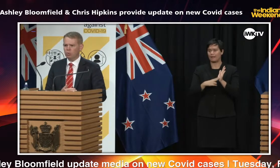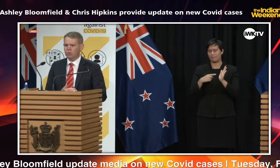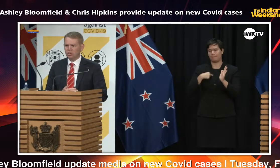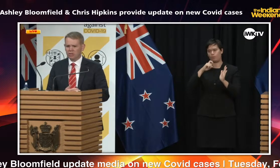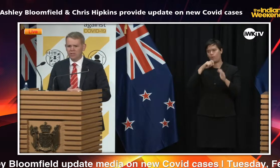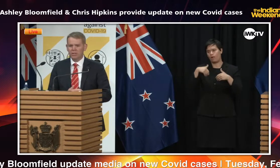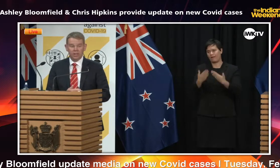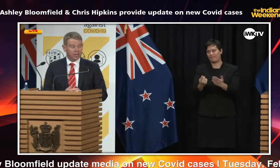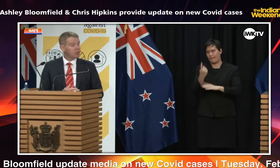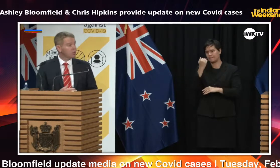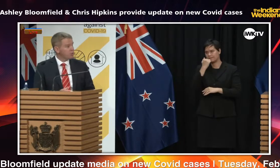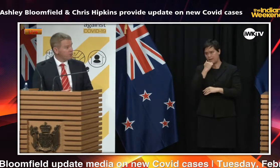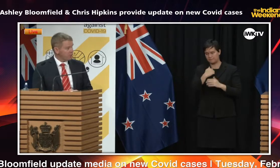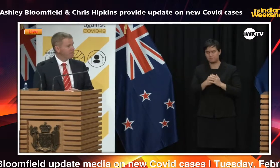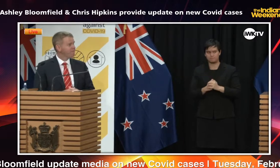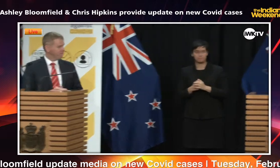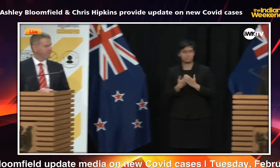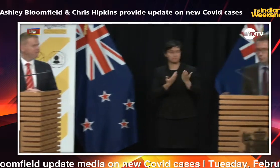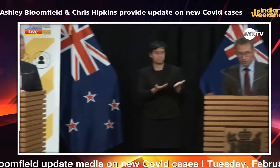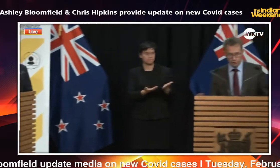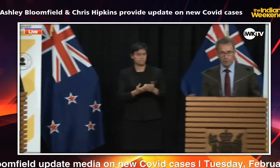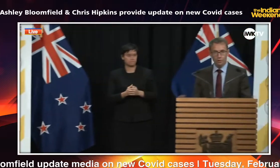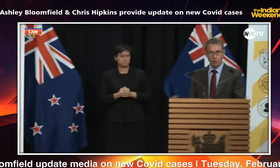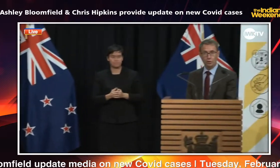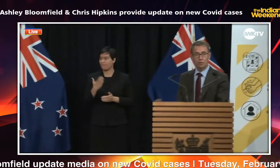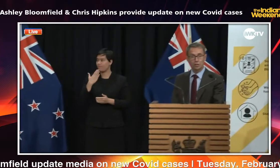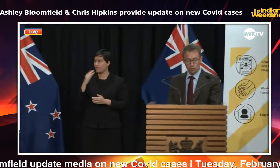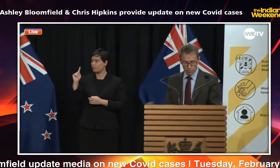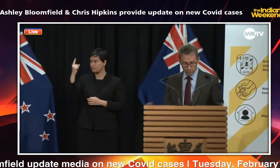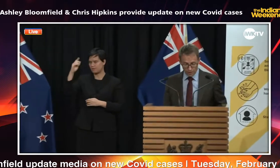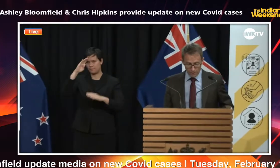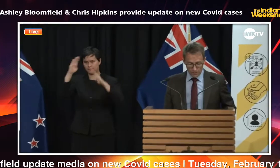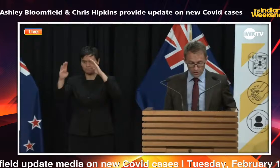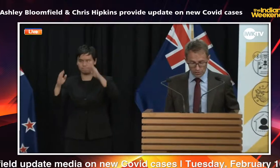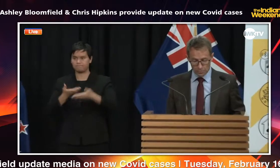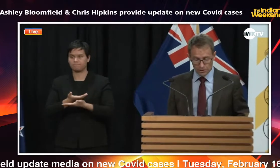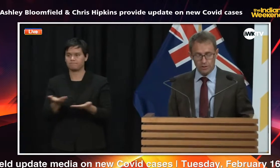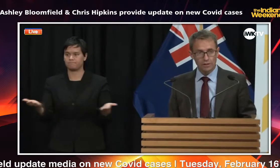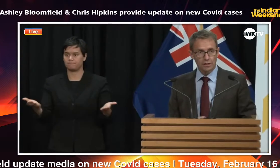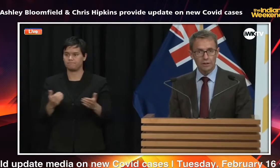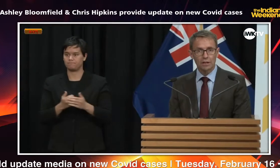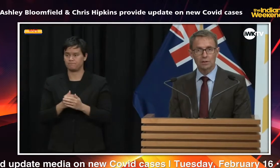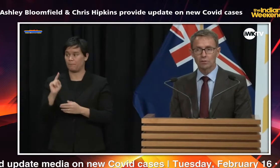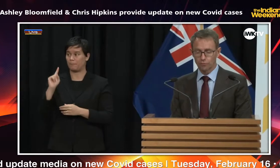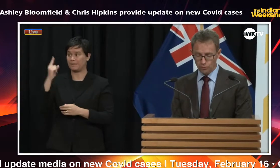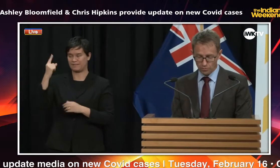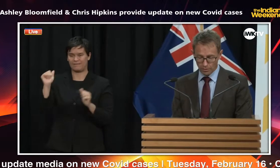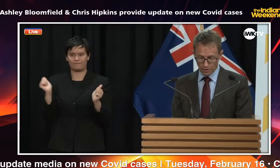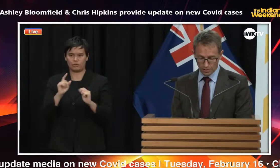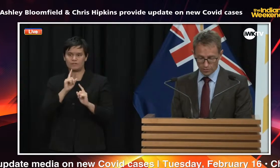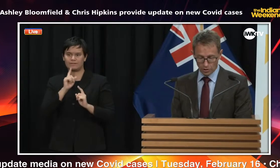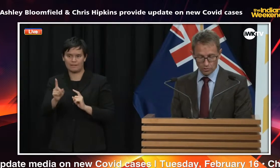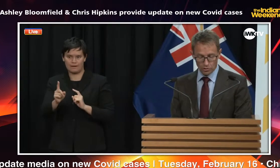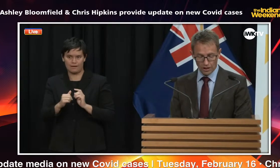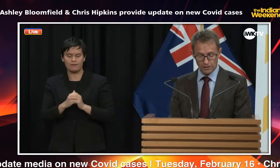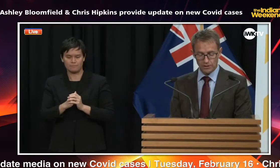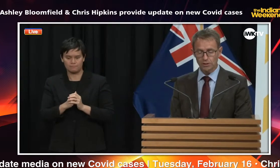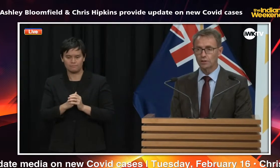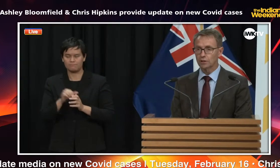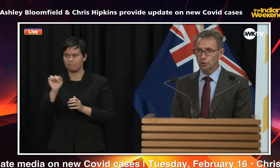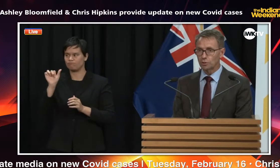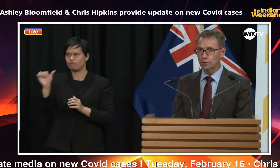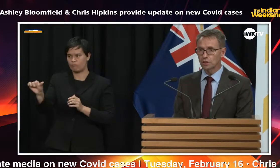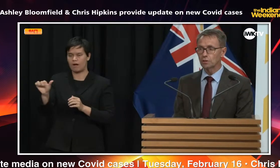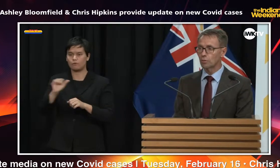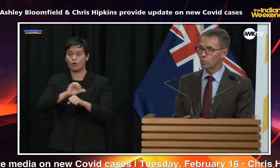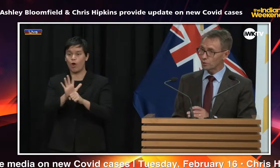open up for questions. Dr. Bloomfield. Thank you, Minister. Kia ora koutou katoa. So as the Minister said, I can confirm that there are no new cases